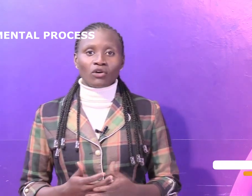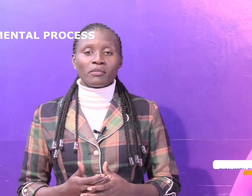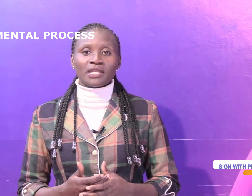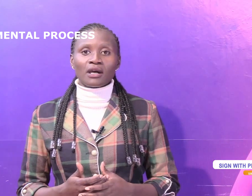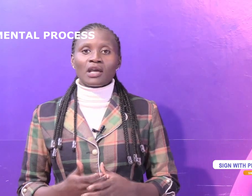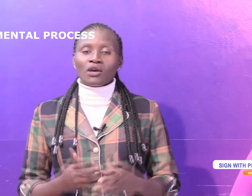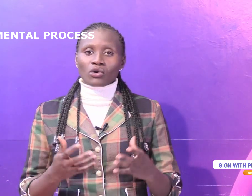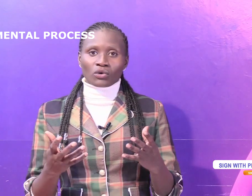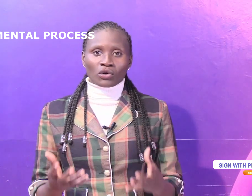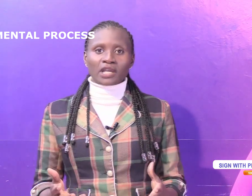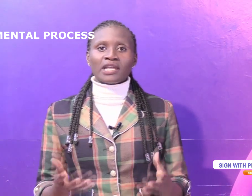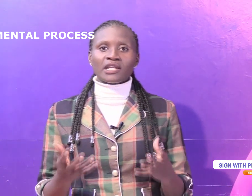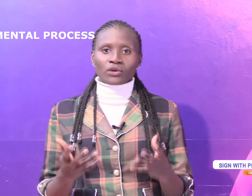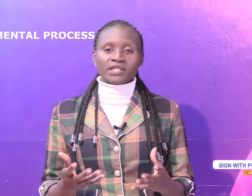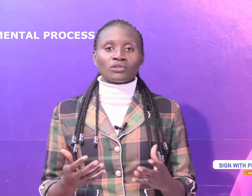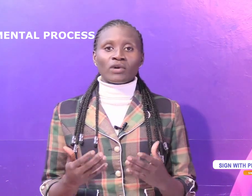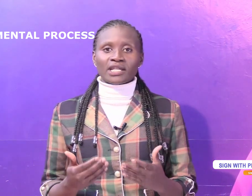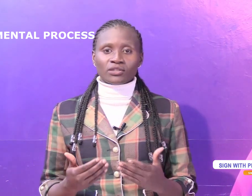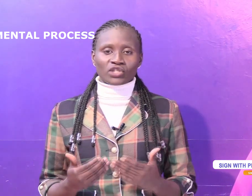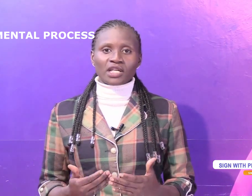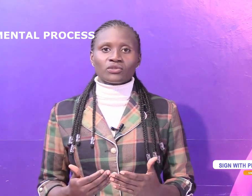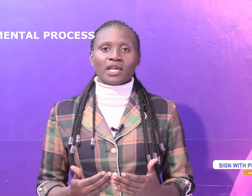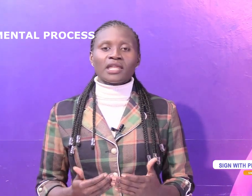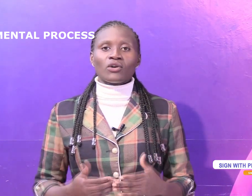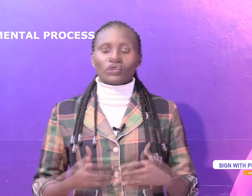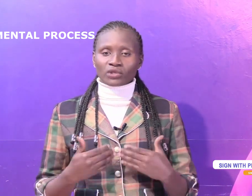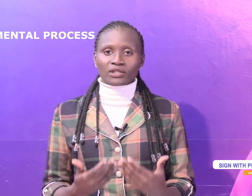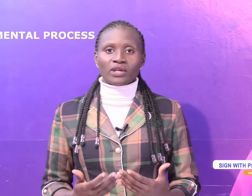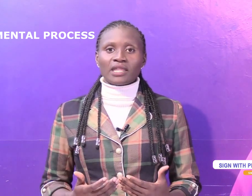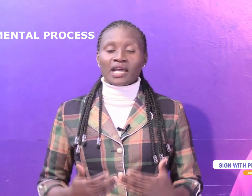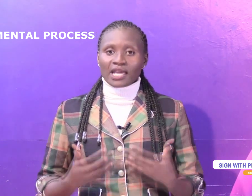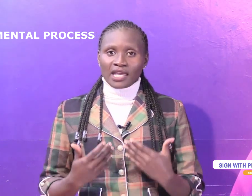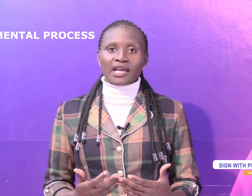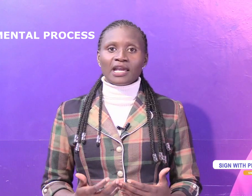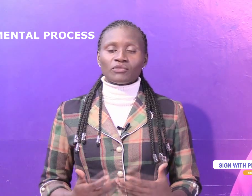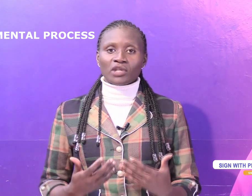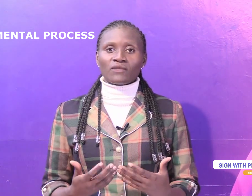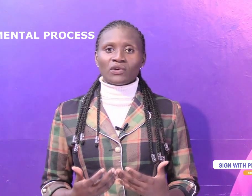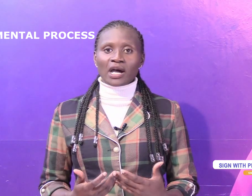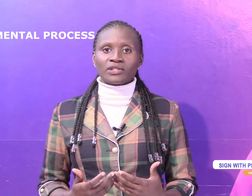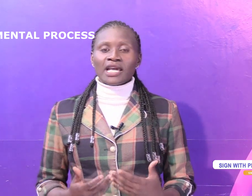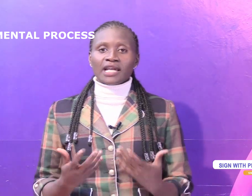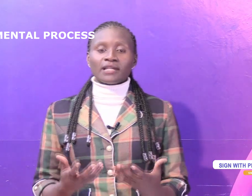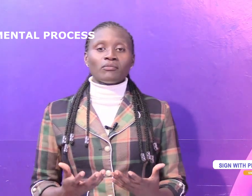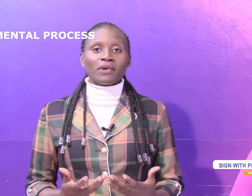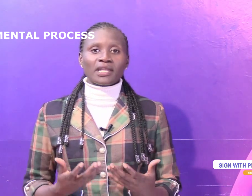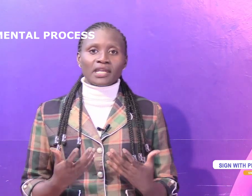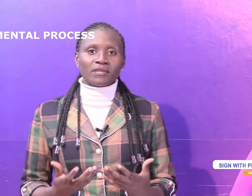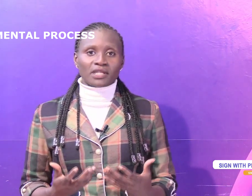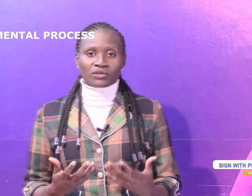there, or any thoughts that you want us to share together or to learn together. Here I am to give you out. And remember, the name that I use on our